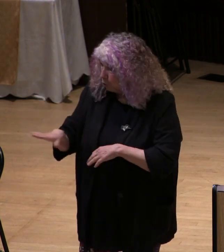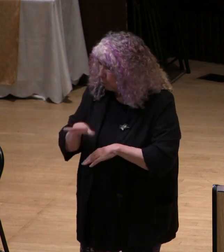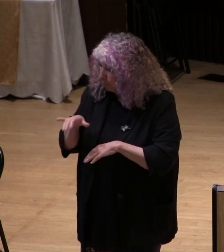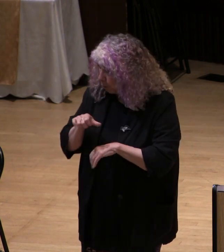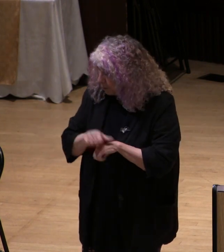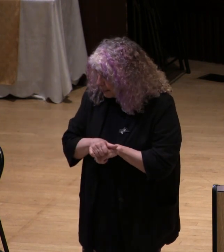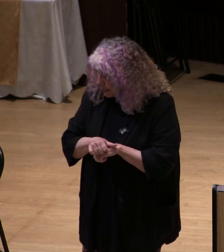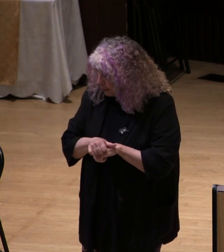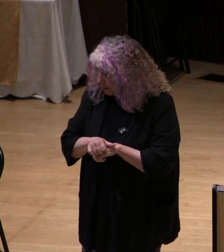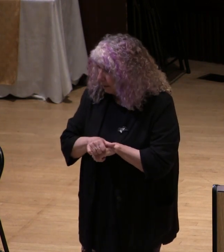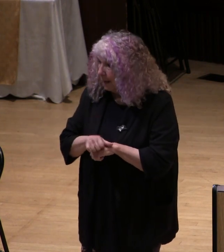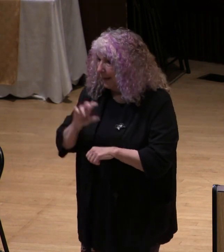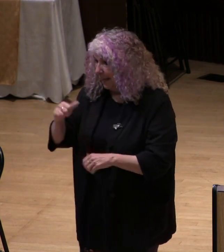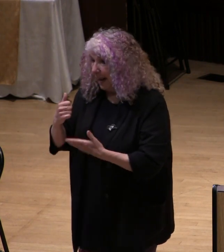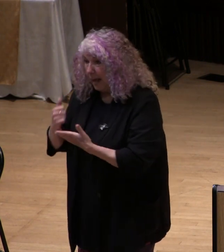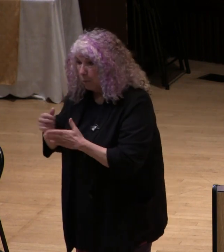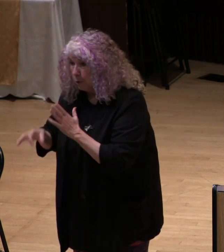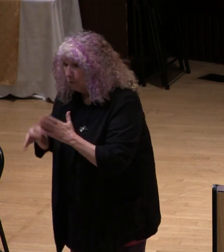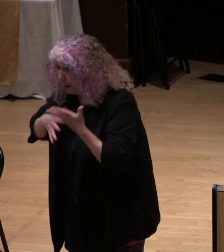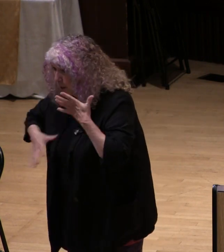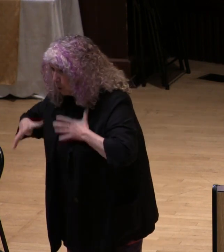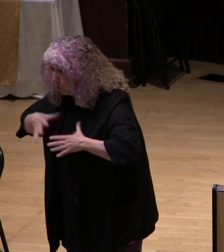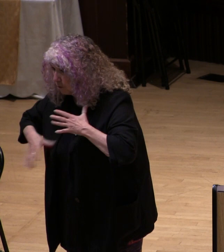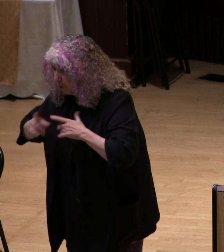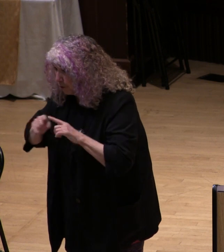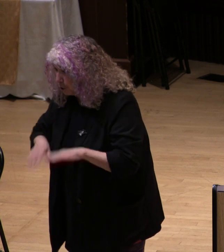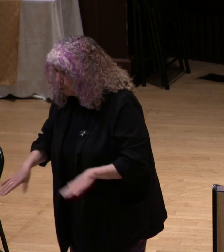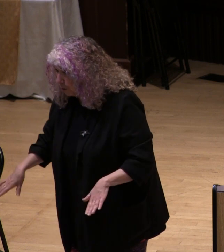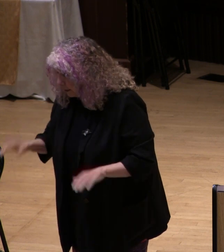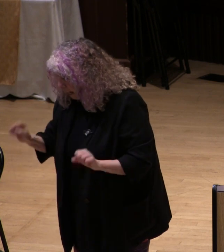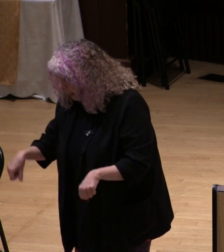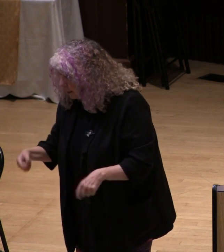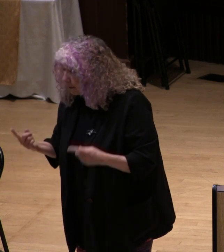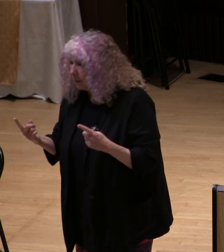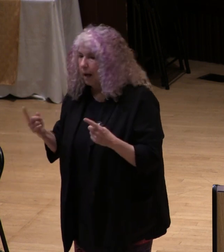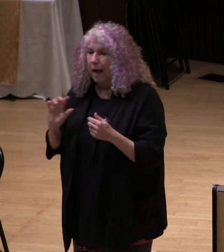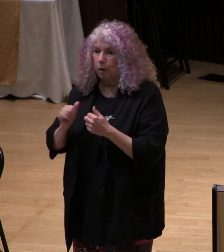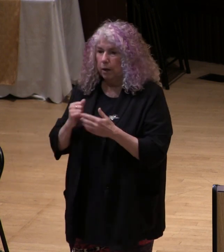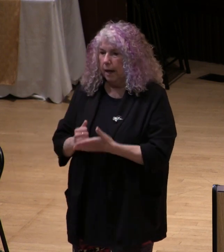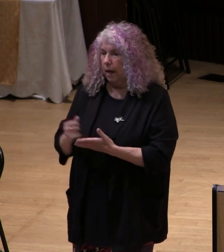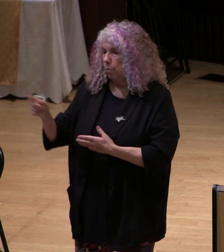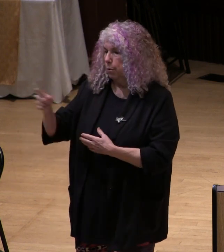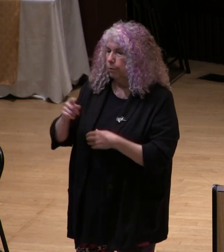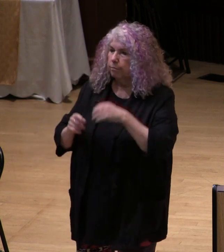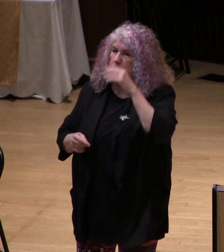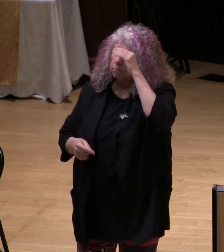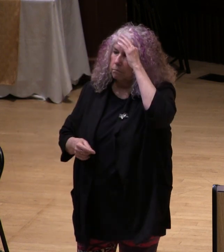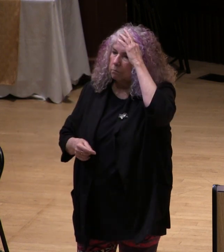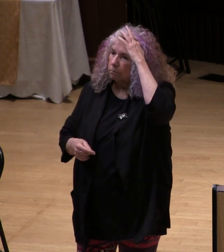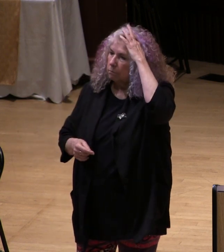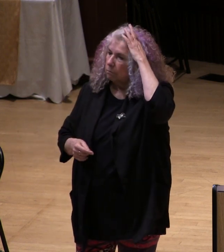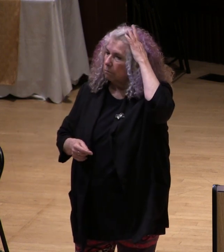appointment? Can I help you find clothes for your children? How can I help?"